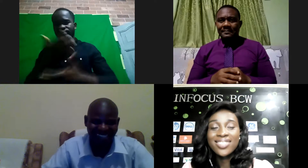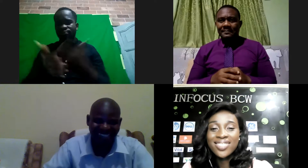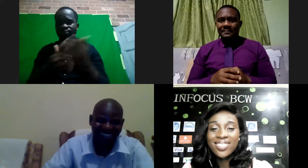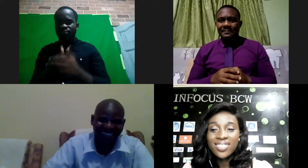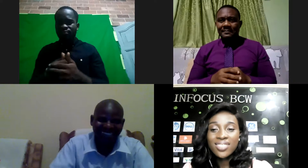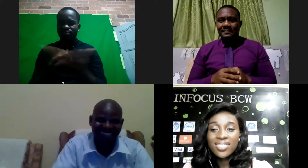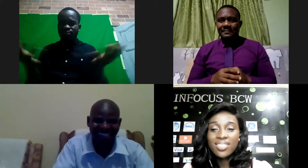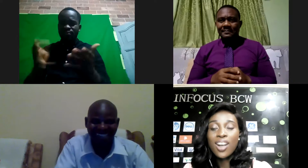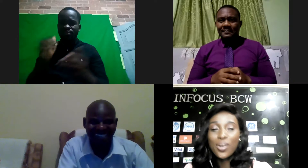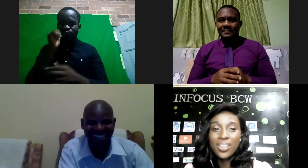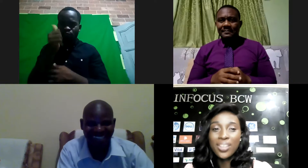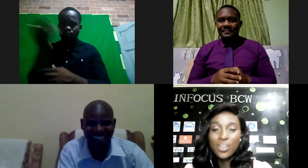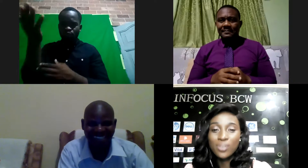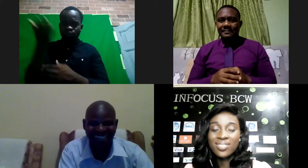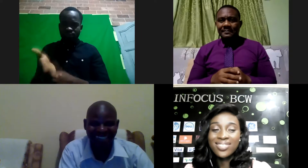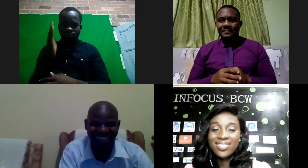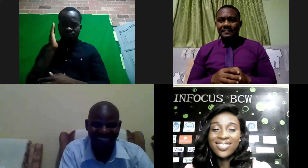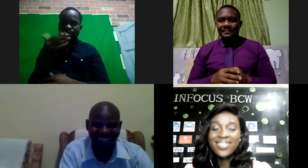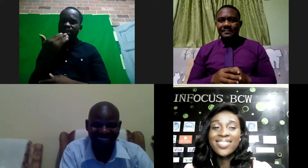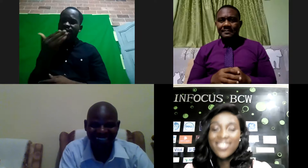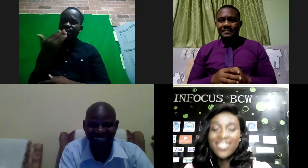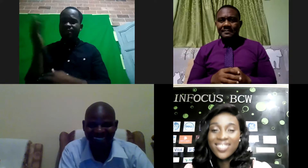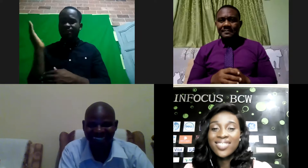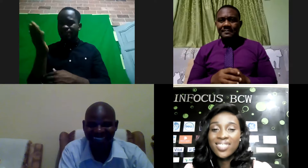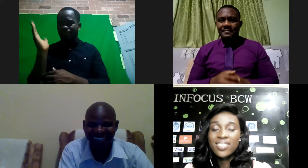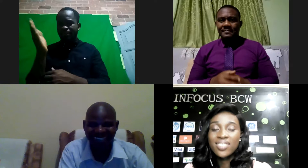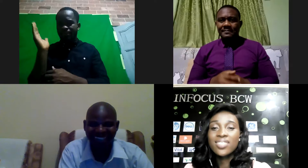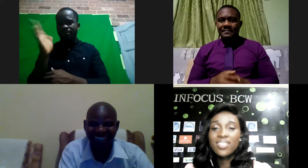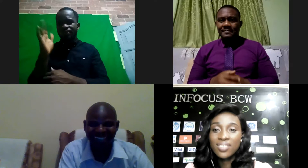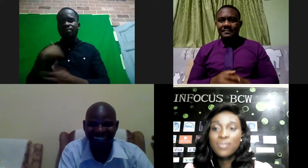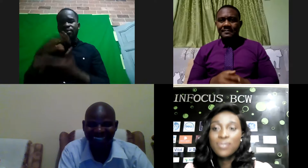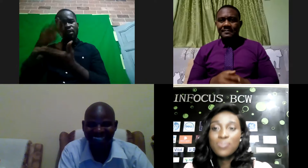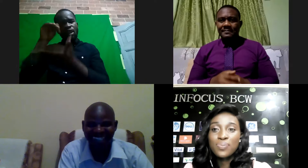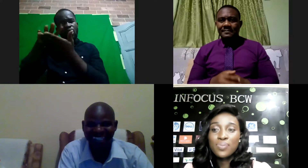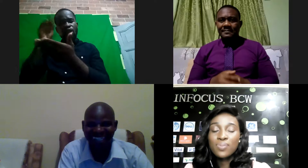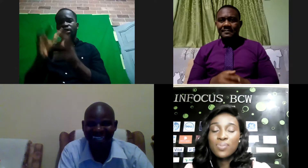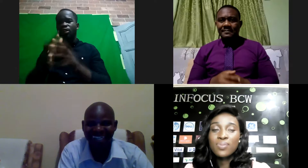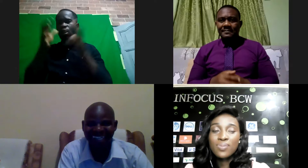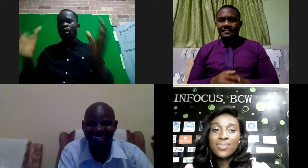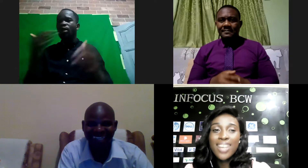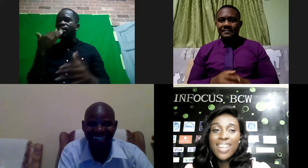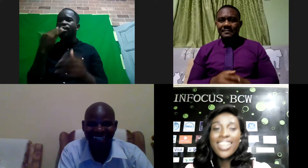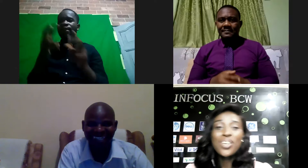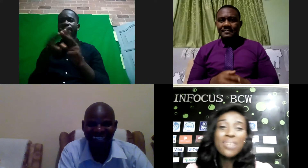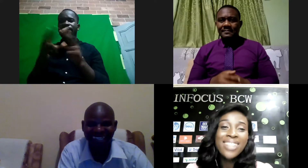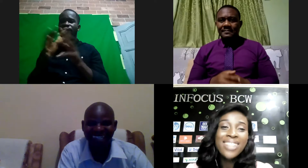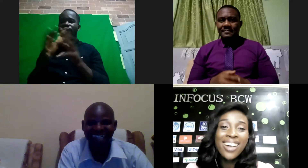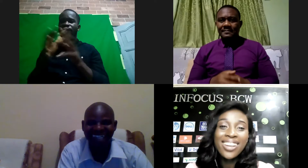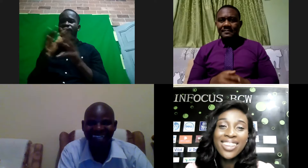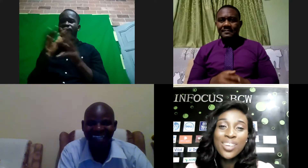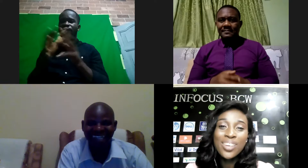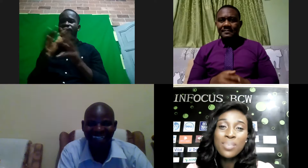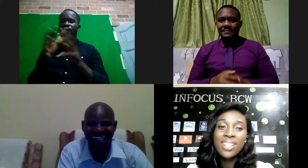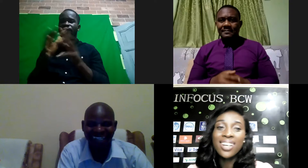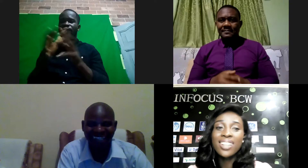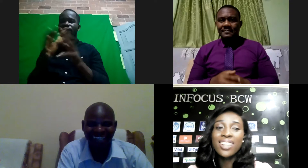God's grace. Thank you to all the speakers. I have learned a lot. Thank you very much. Thank you, Ms. Hannah. Thank